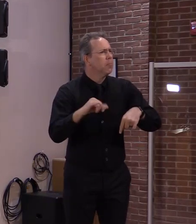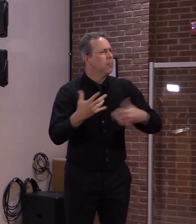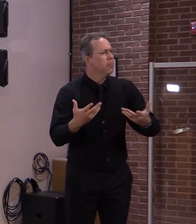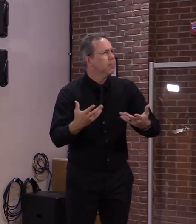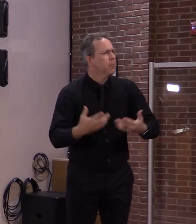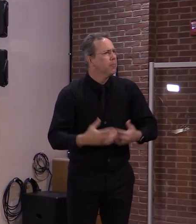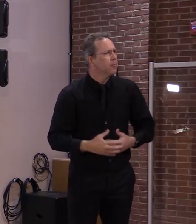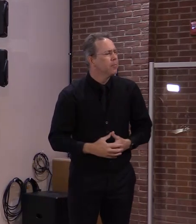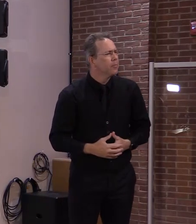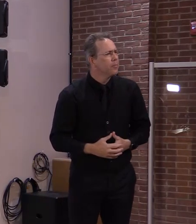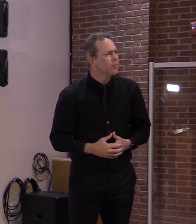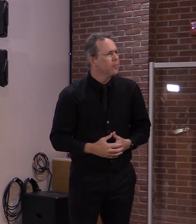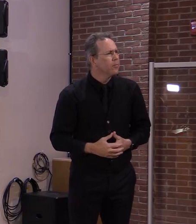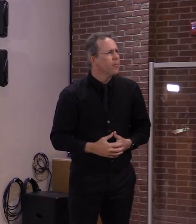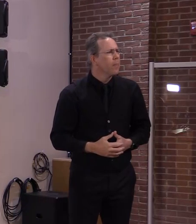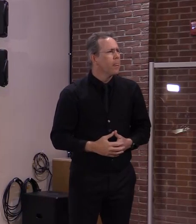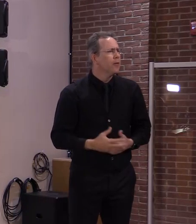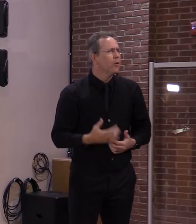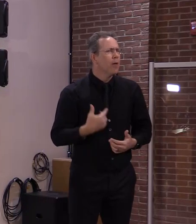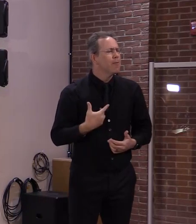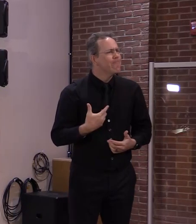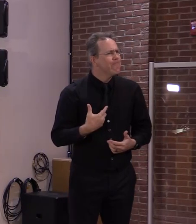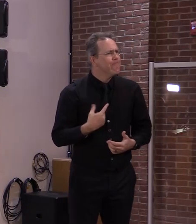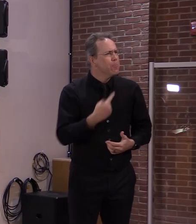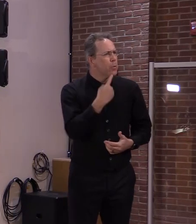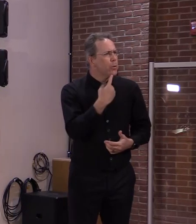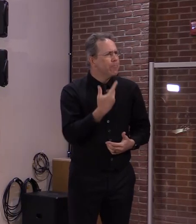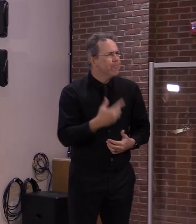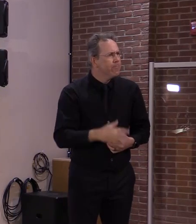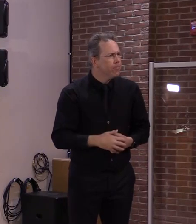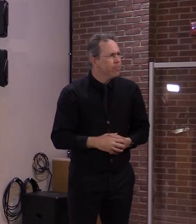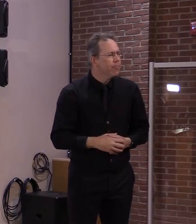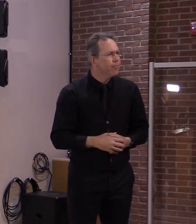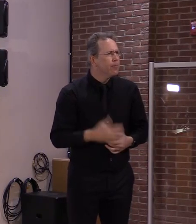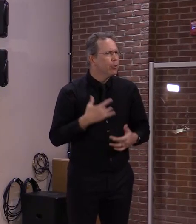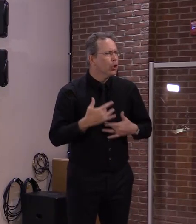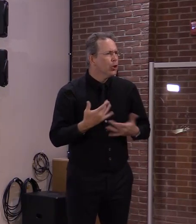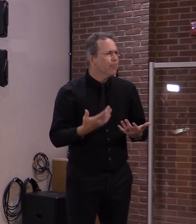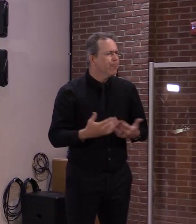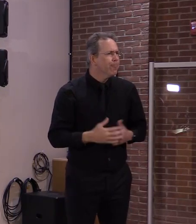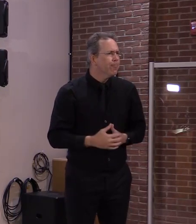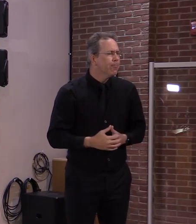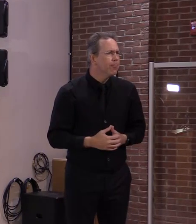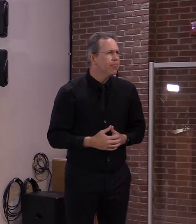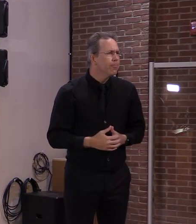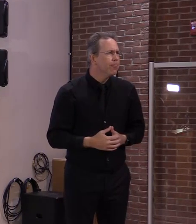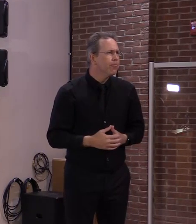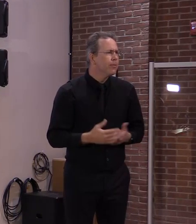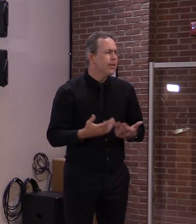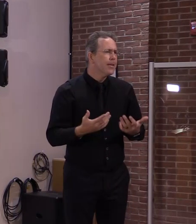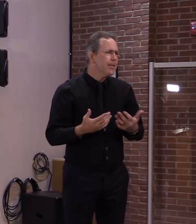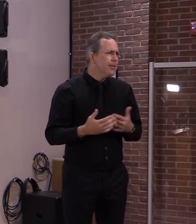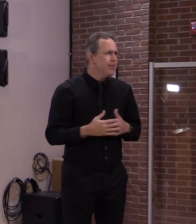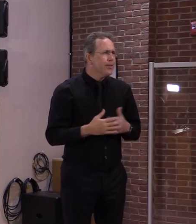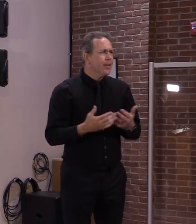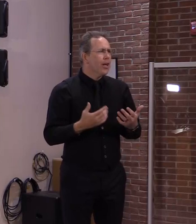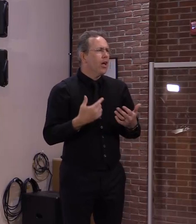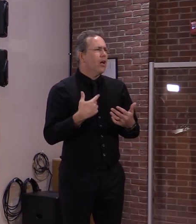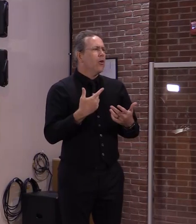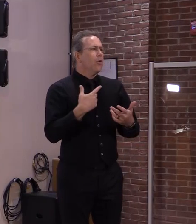do anything at all. So I'm concerned. I still would hope that they would